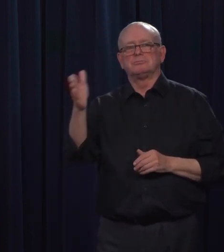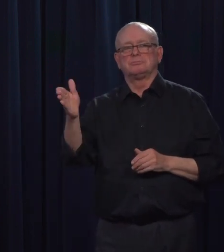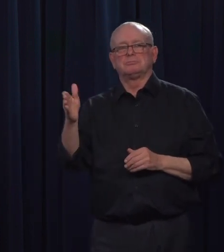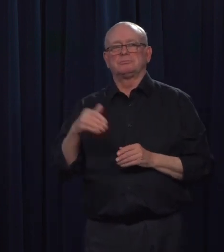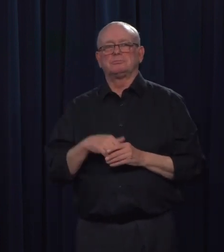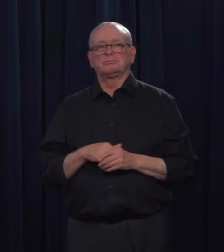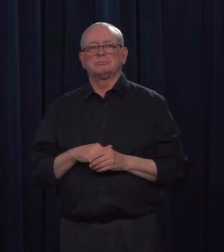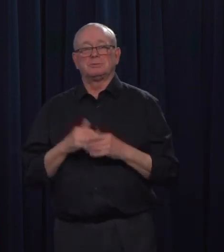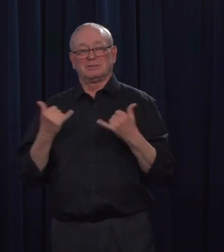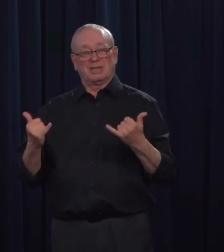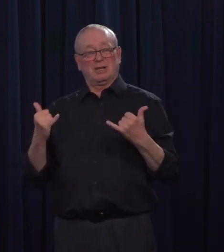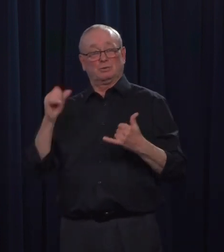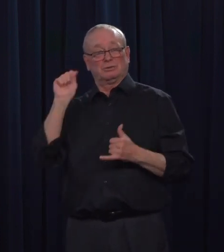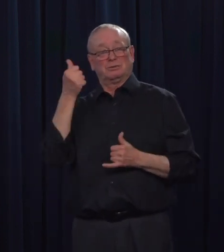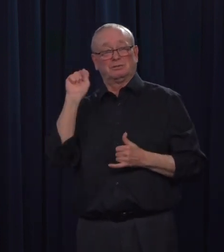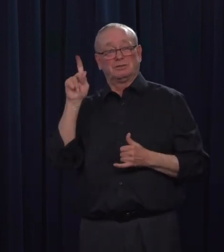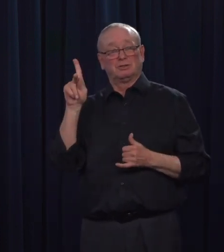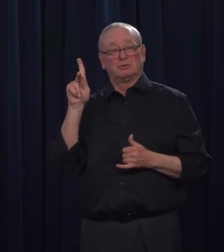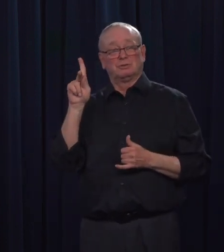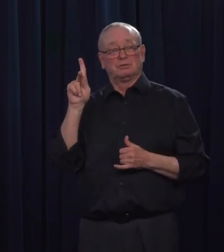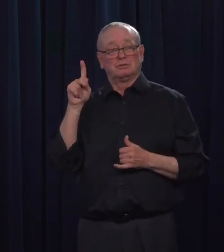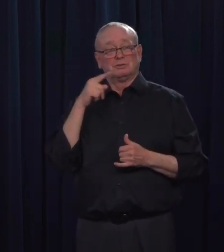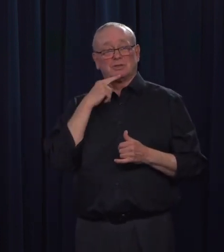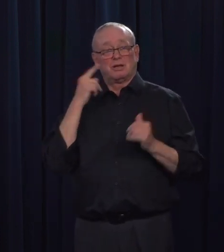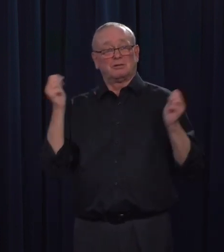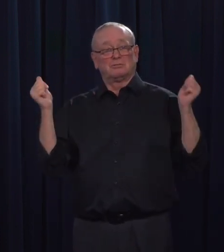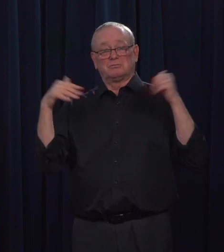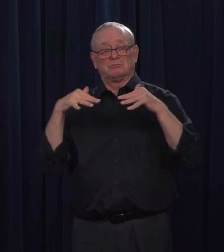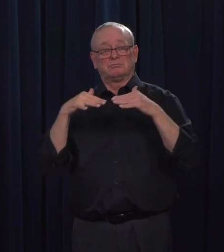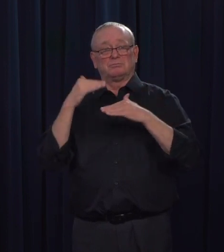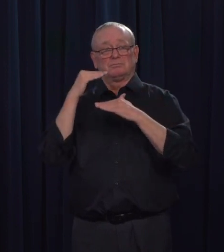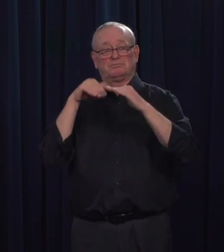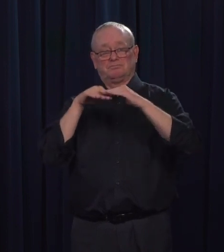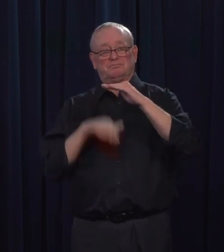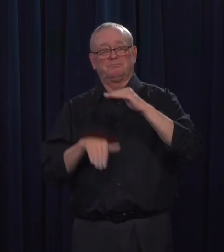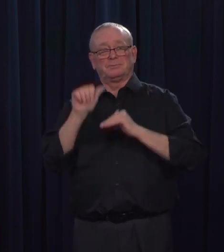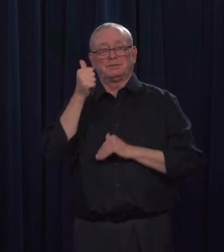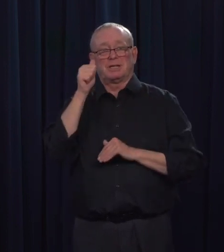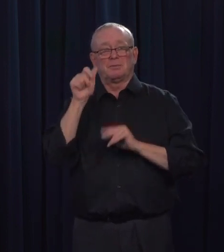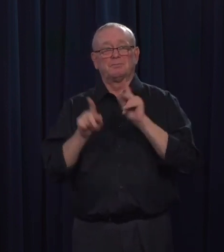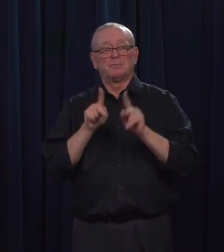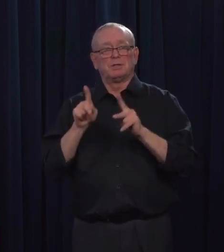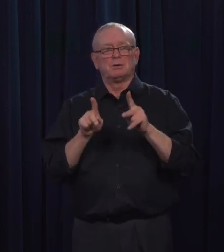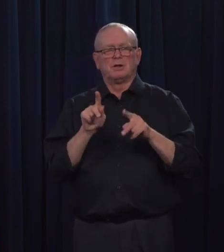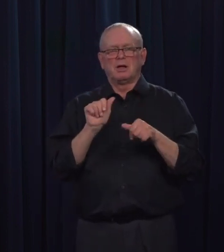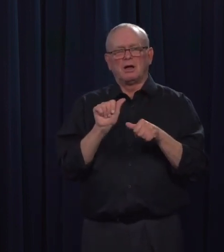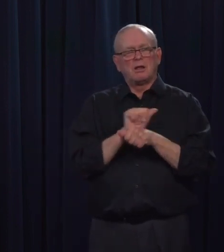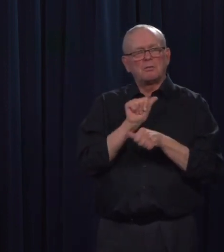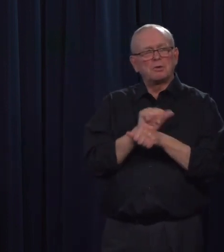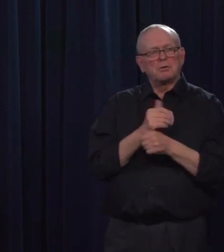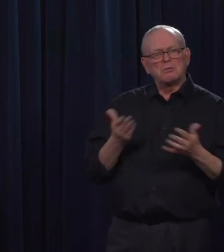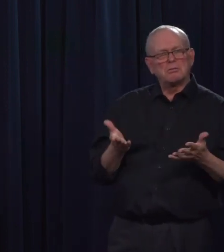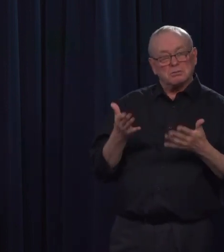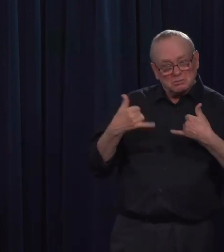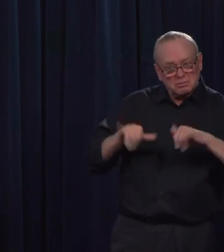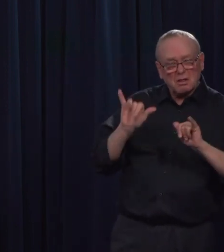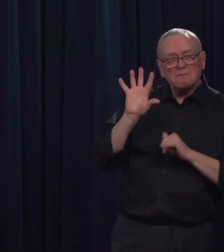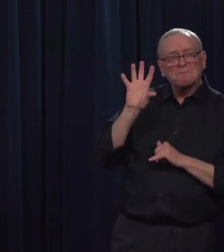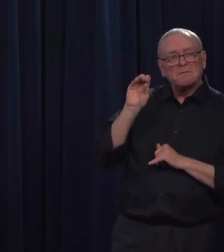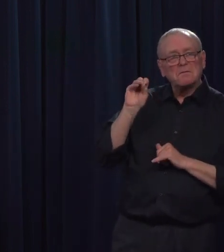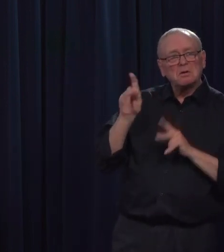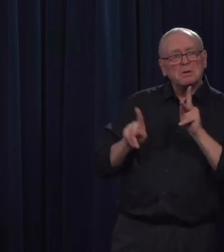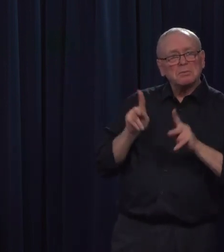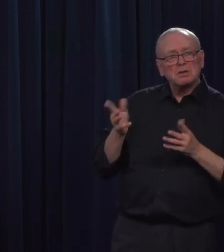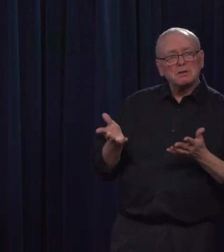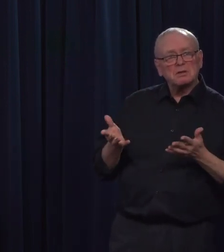in Alberta yet. So again, I think what I would say is that we continue to evaluate our current situation,